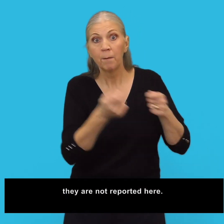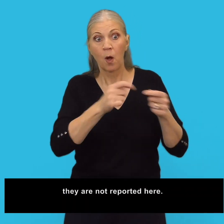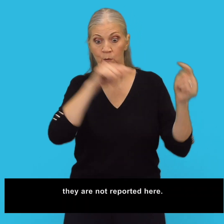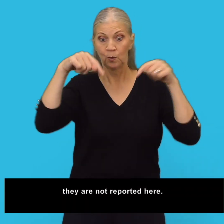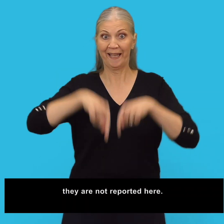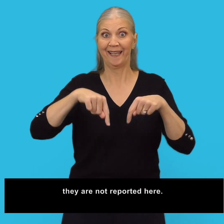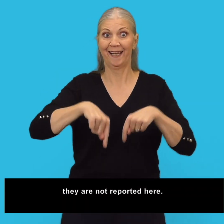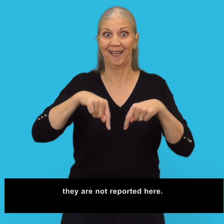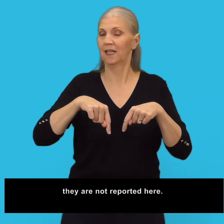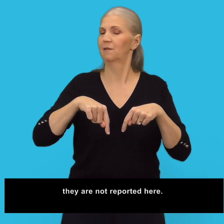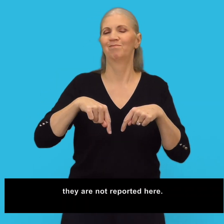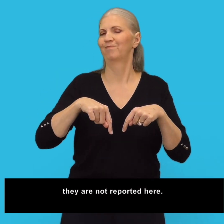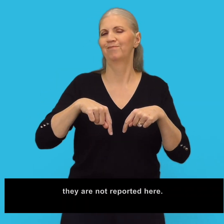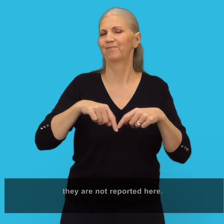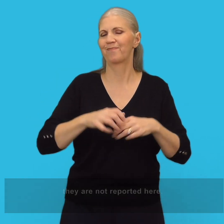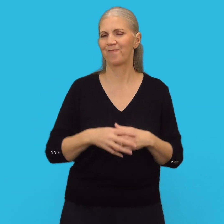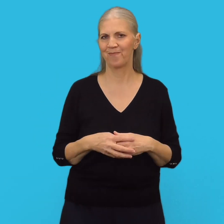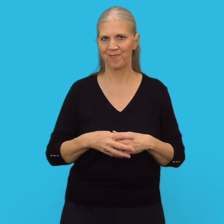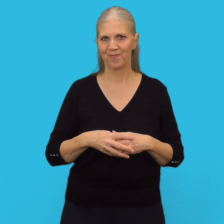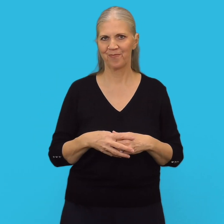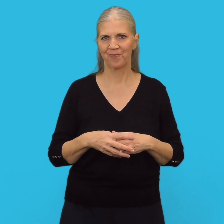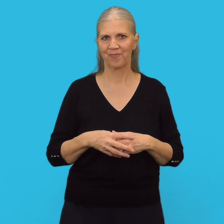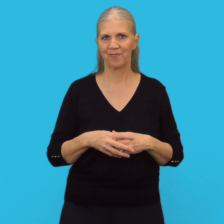They are not reported here.